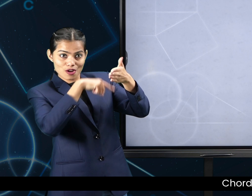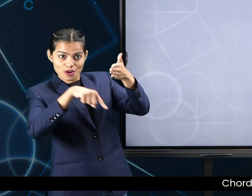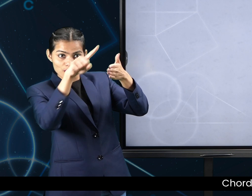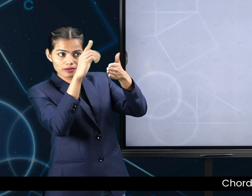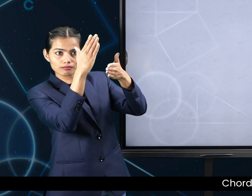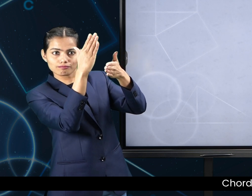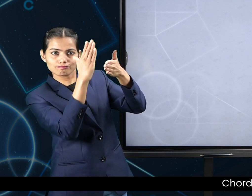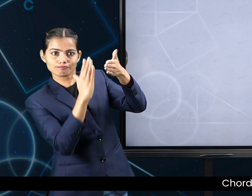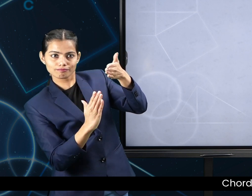chord,